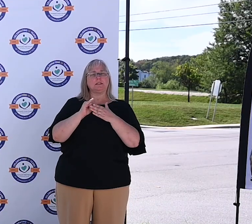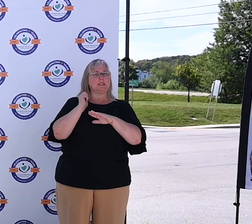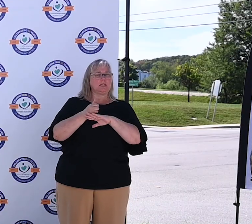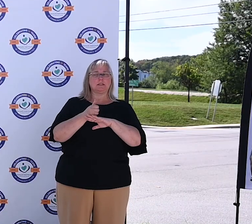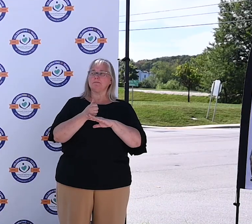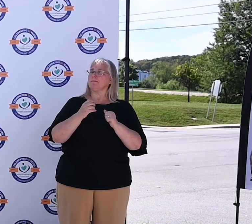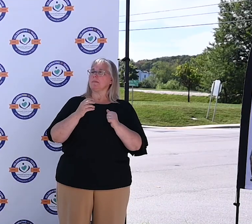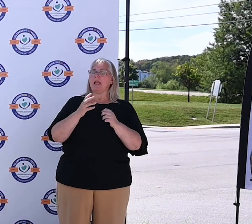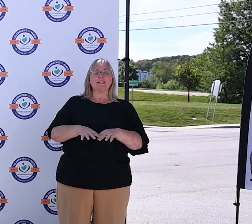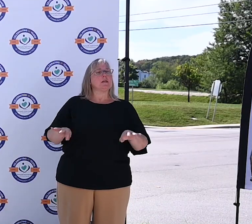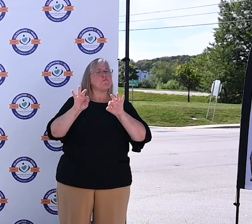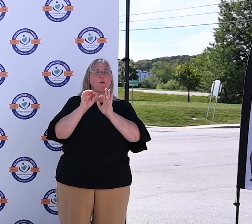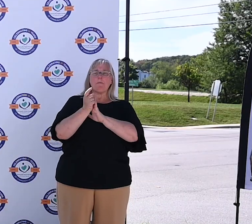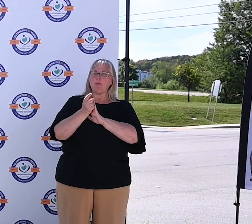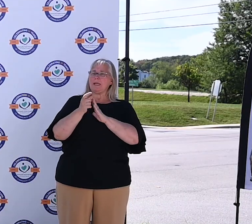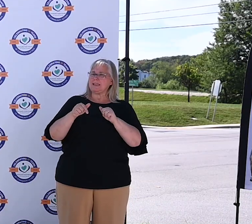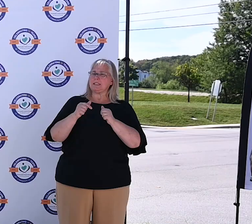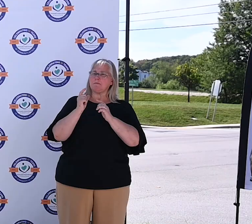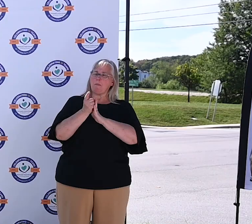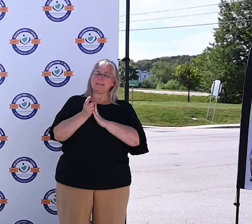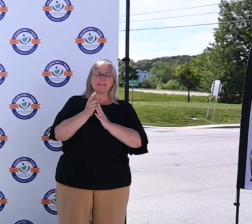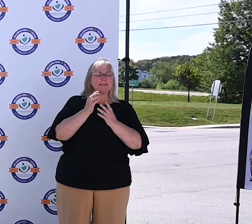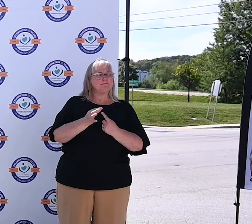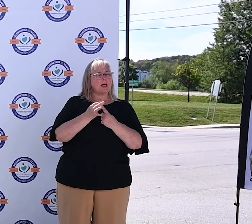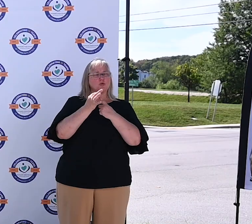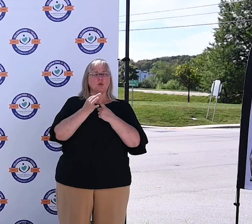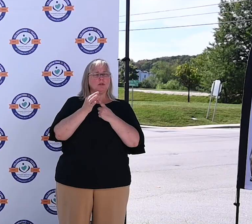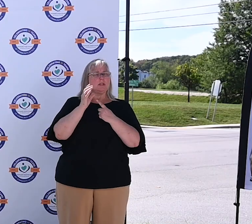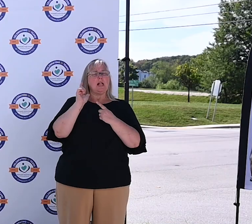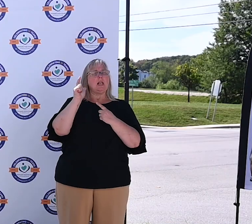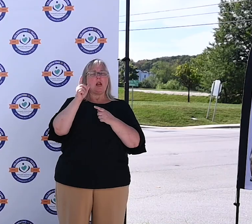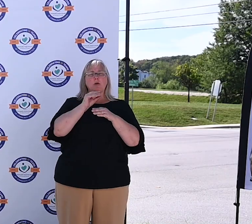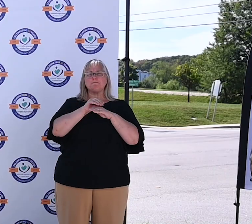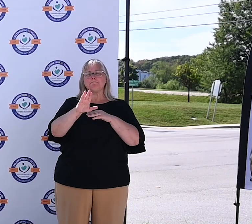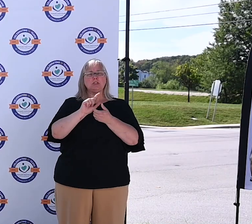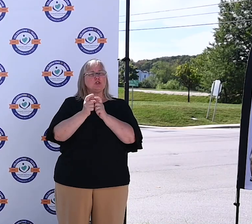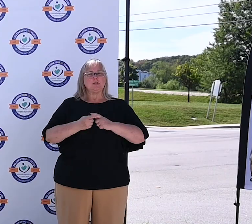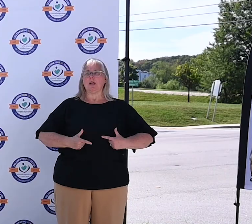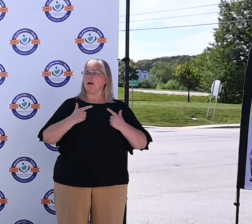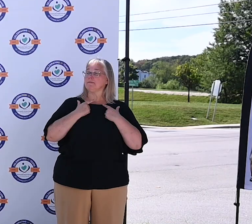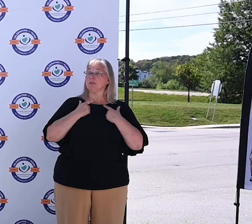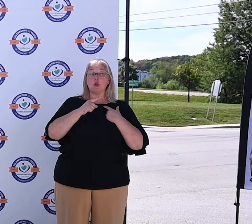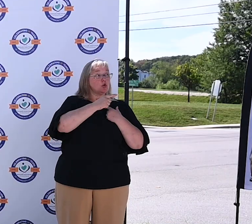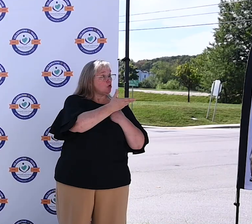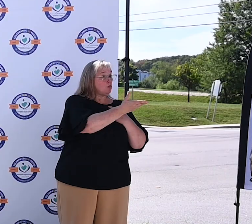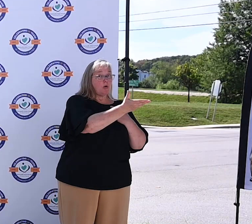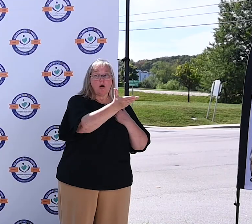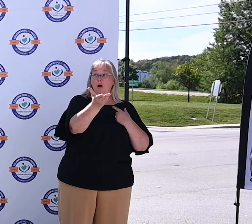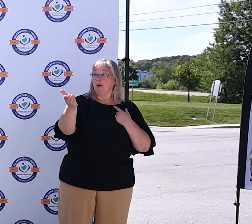Important moment, special moment, lives are going to be changed. You all, everyone